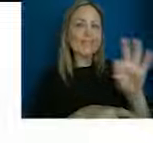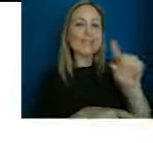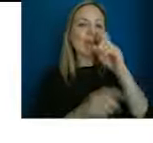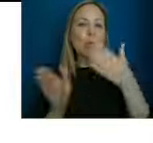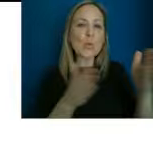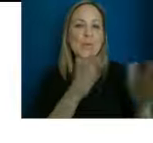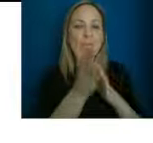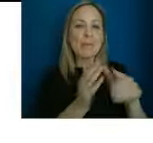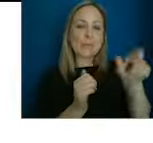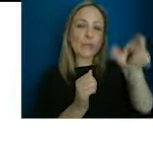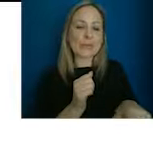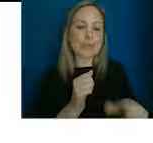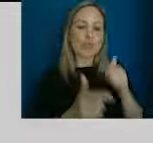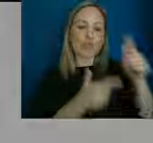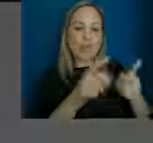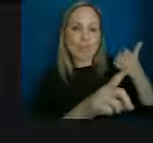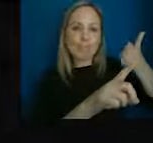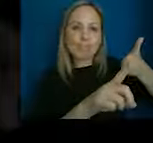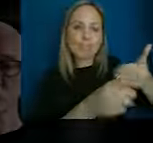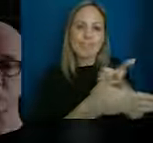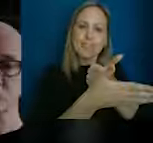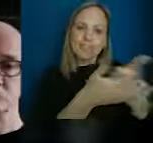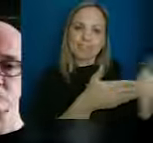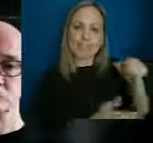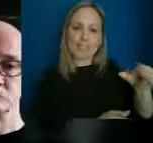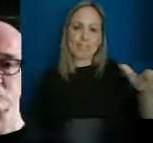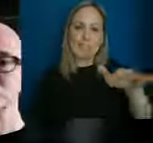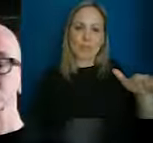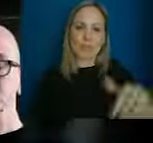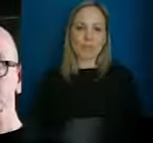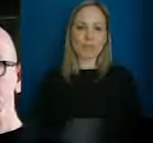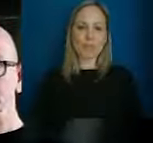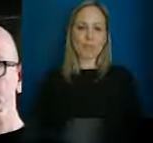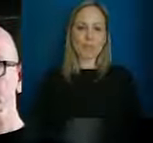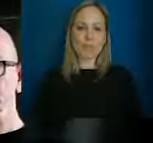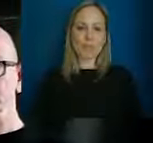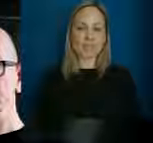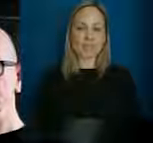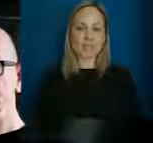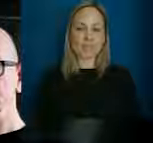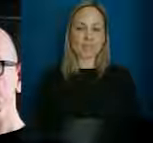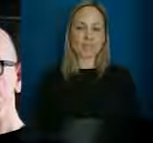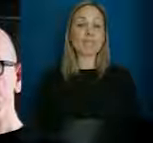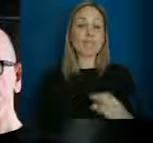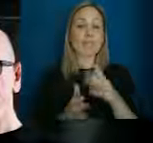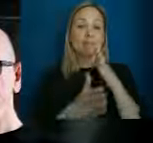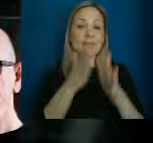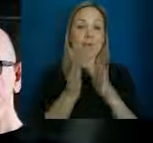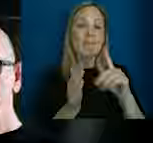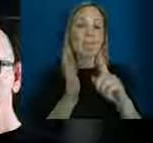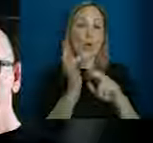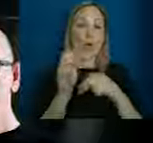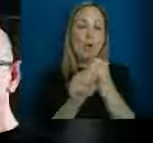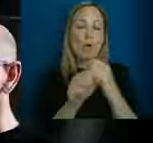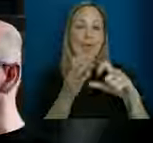These are the signs for long cane mobility. First, the sign for cane, and the